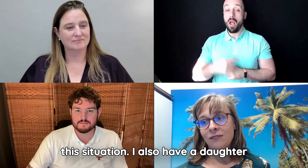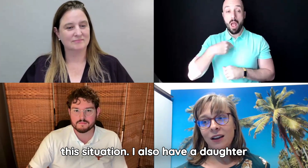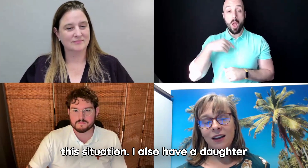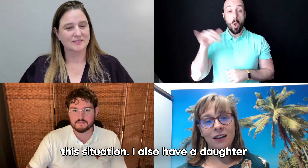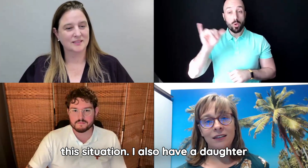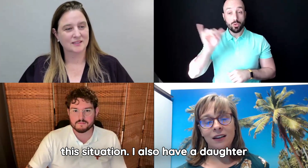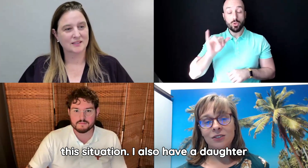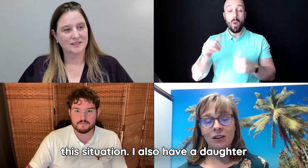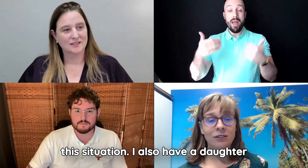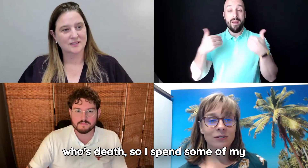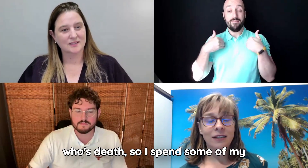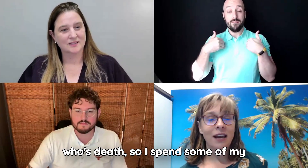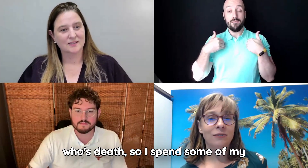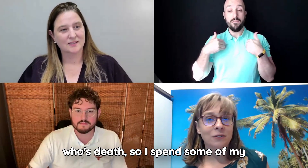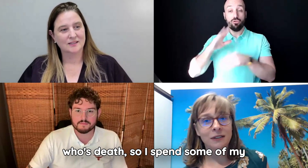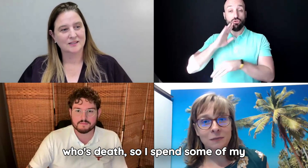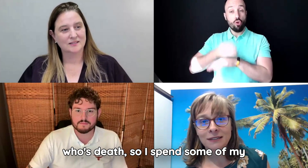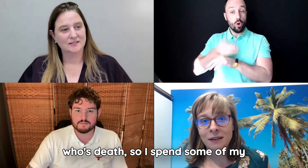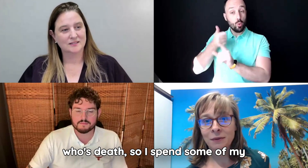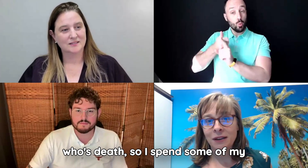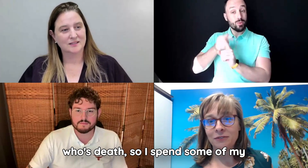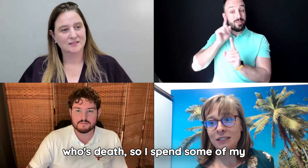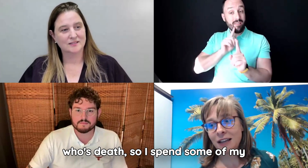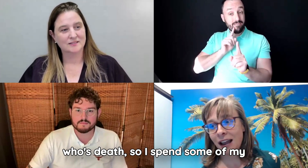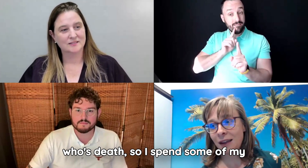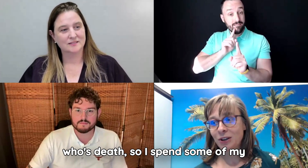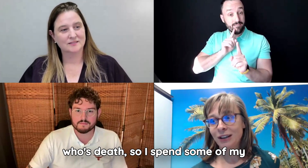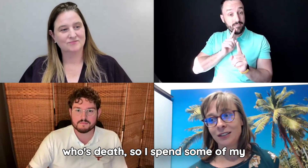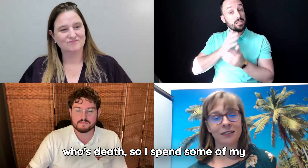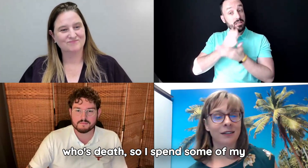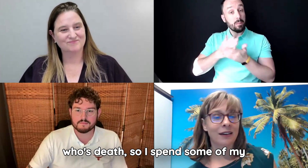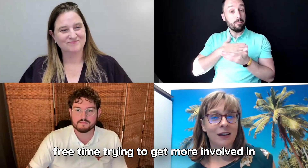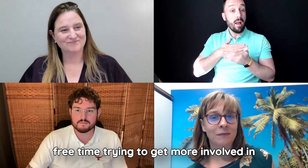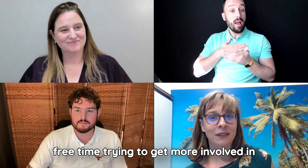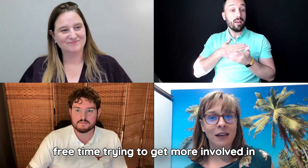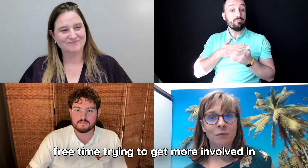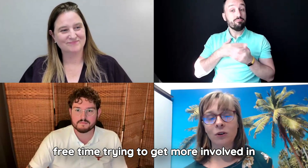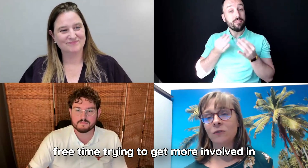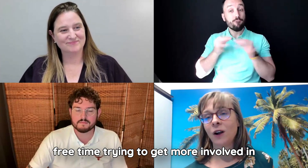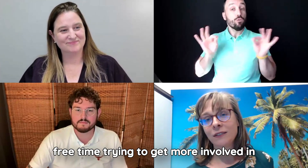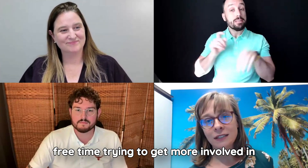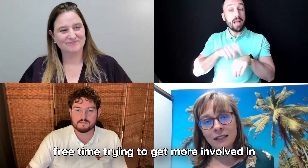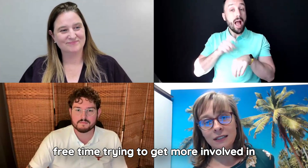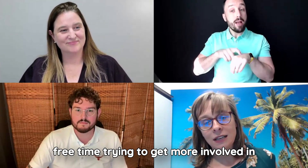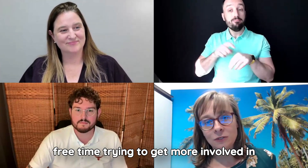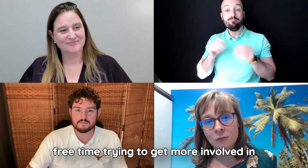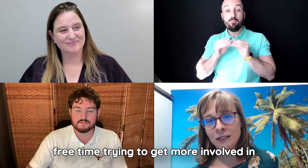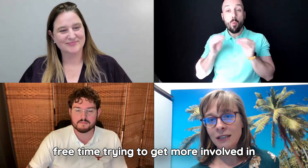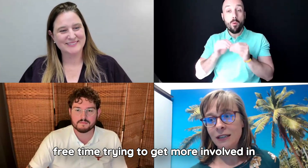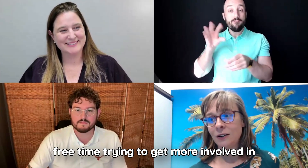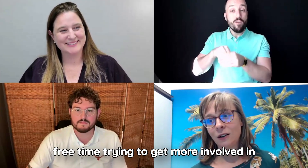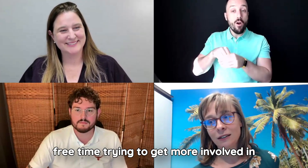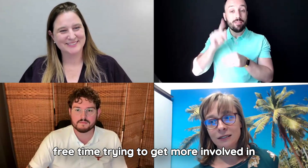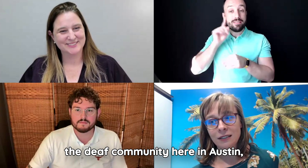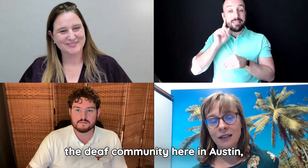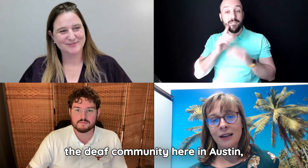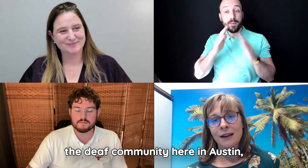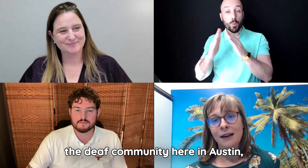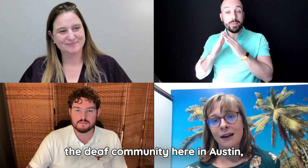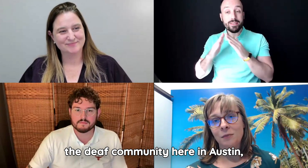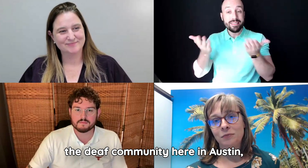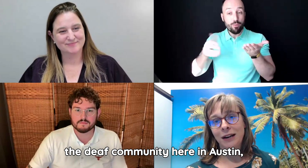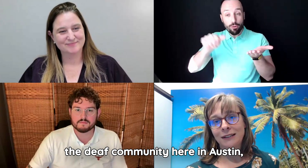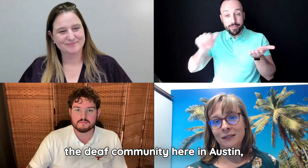also have a daughter who's deaf, so I spend some of my free time trying to get more involved in the deaf community here in